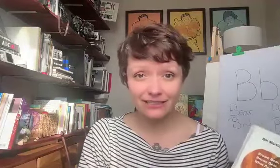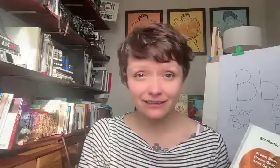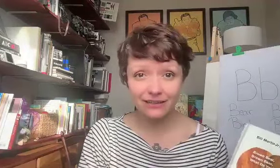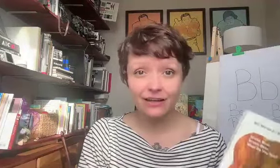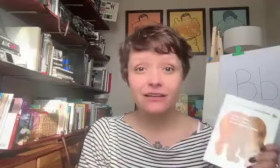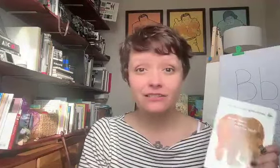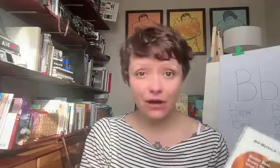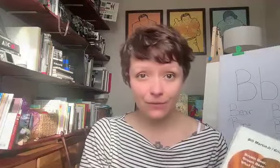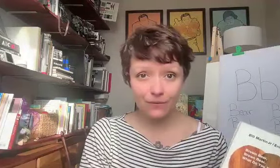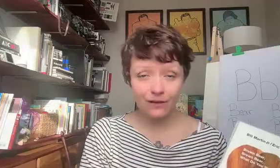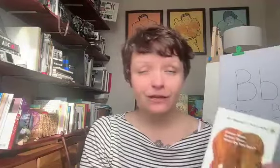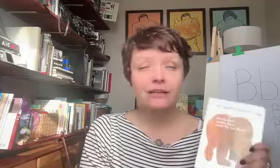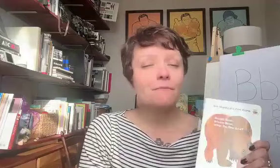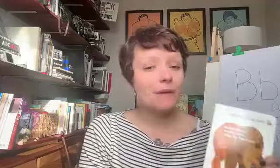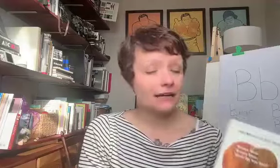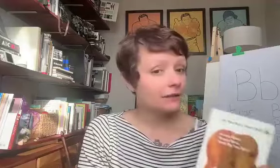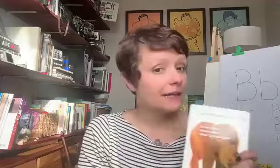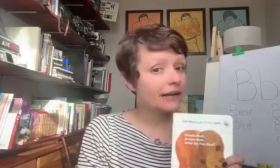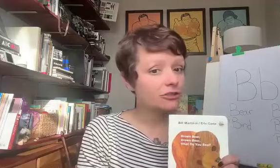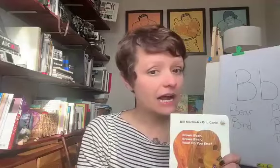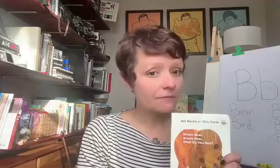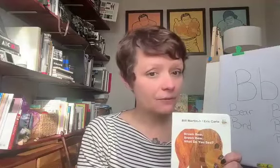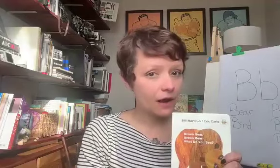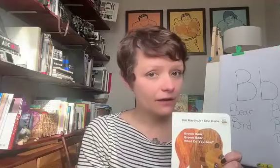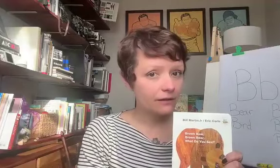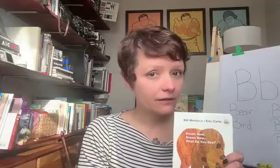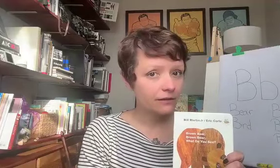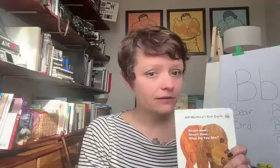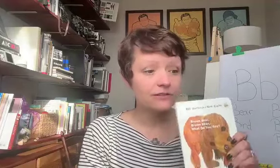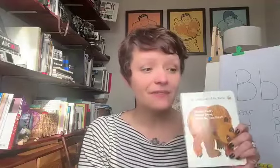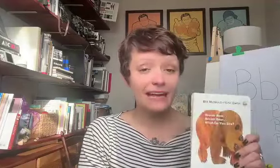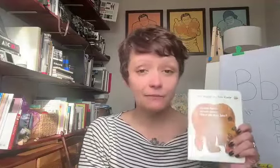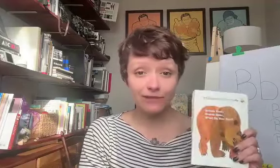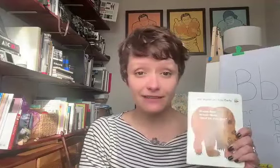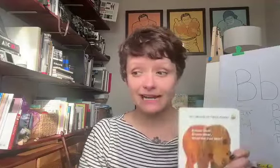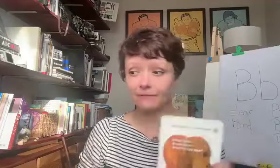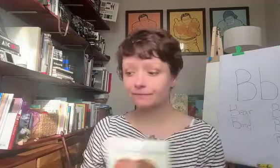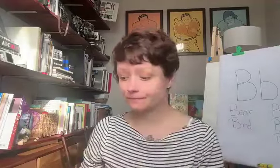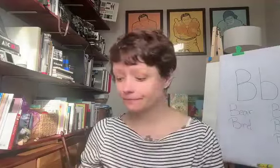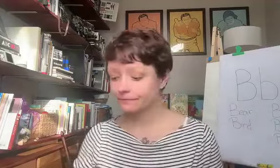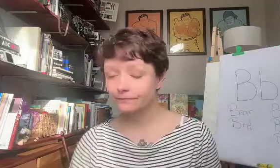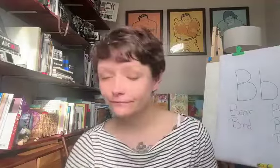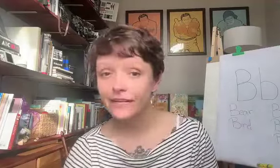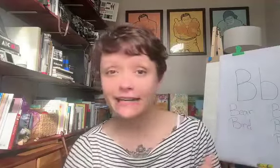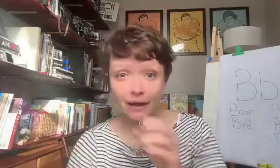literacy. So make a little bit of extra time for that rug so that they can break this down. Now,